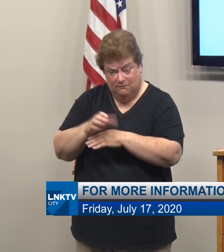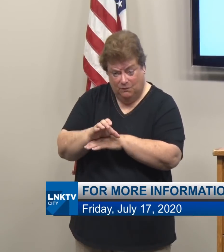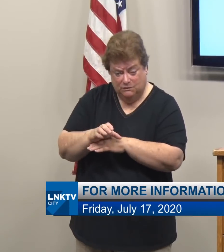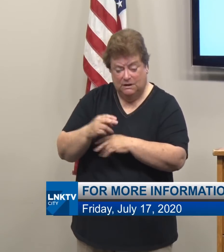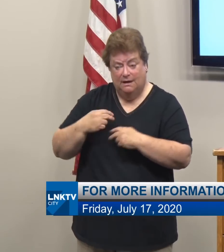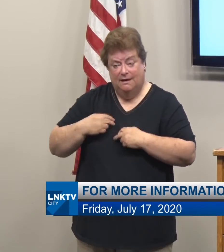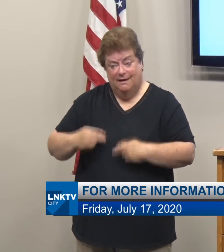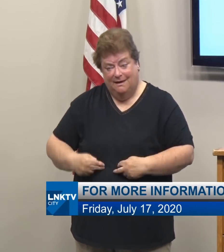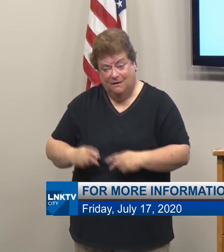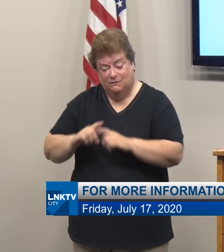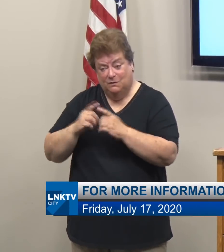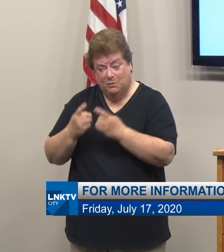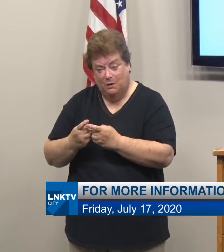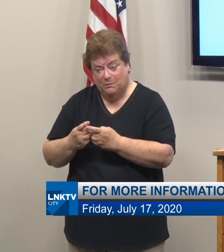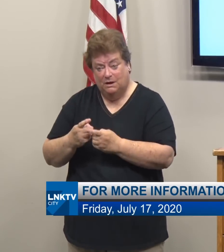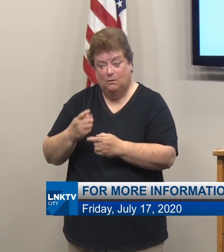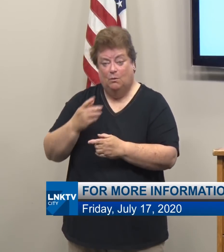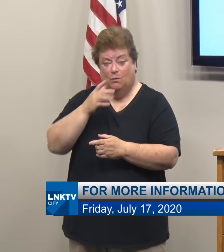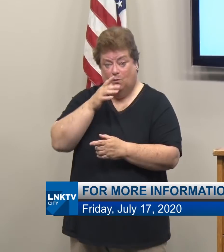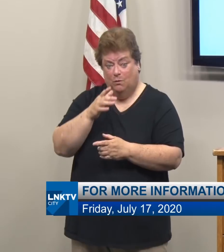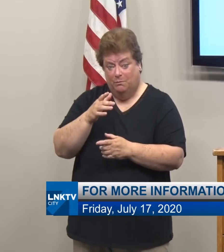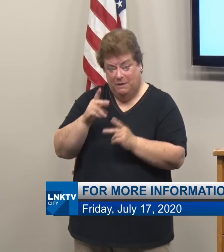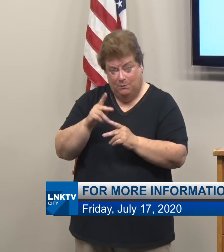department? Would people be subject to arrest?